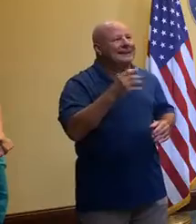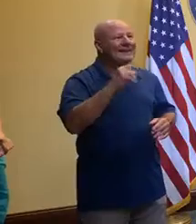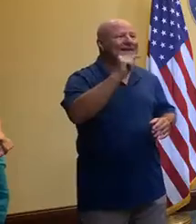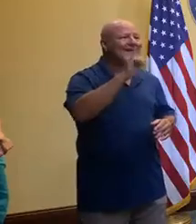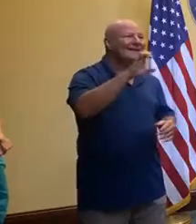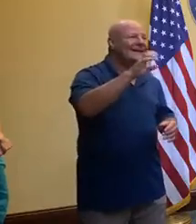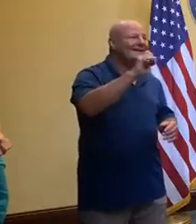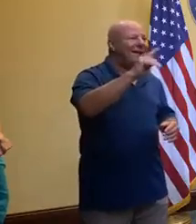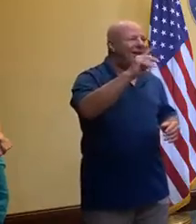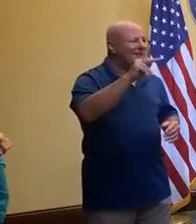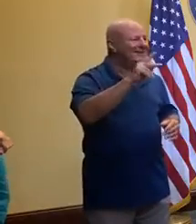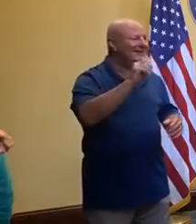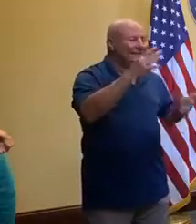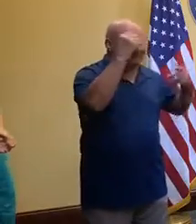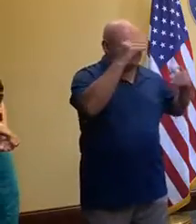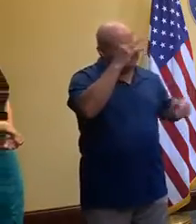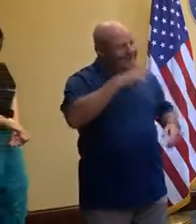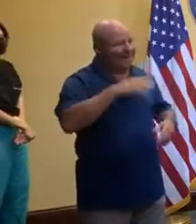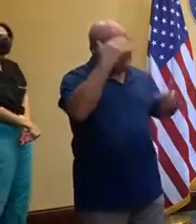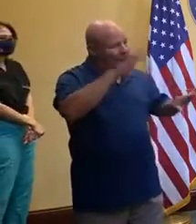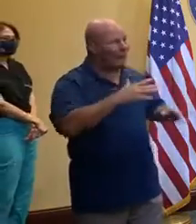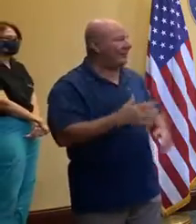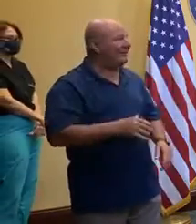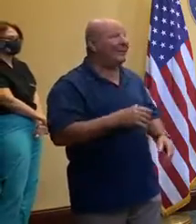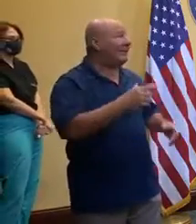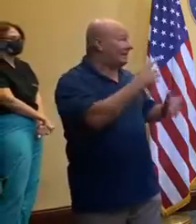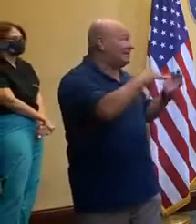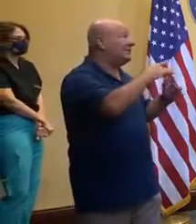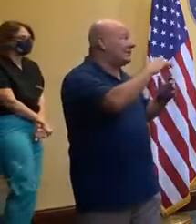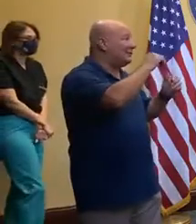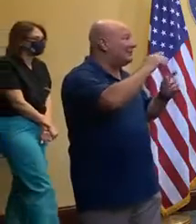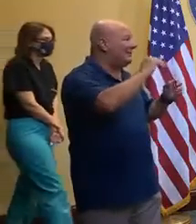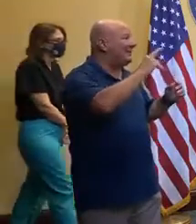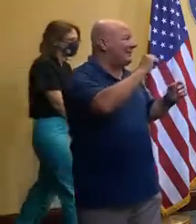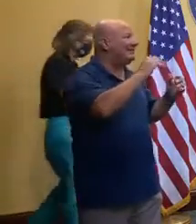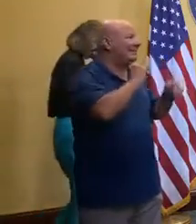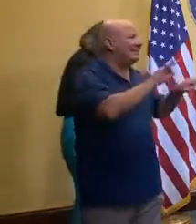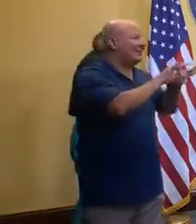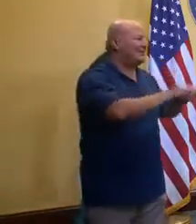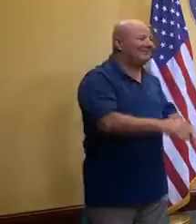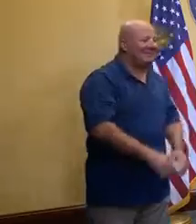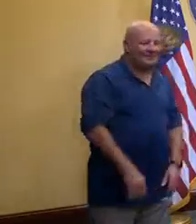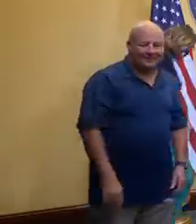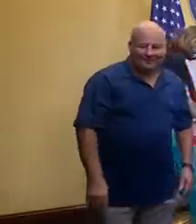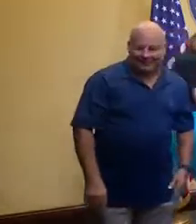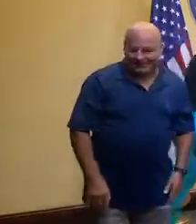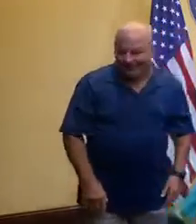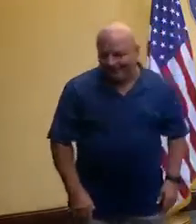man, I don't know what. Social media is important. I'm telling you. Thank you so much.